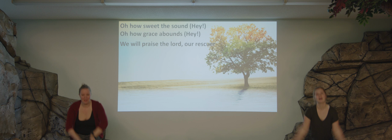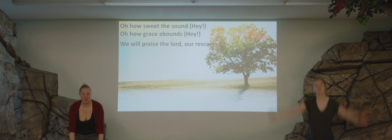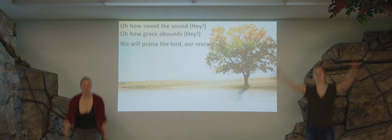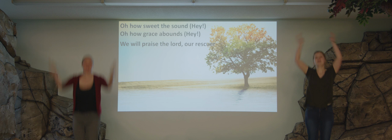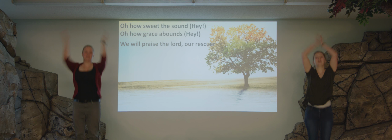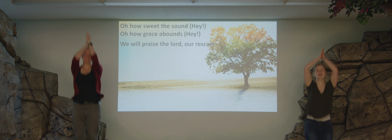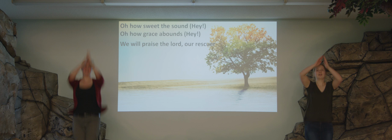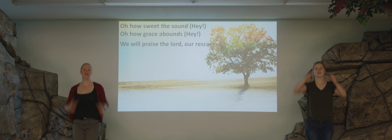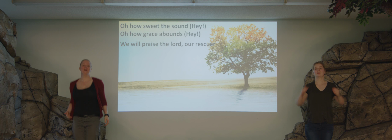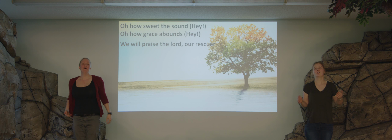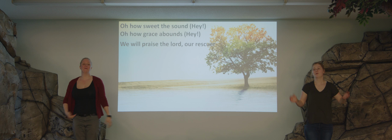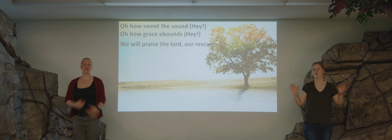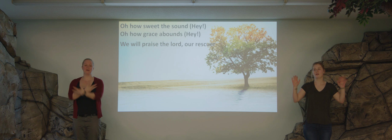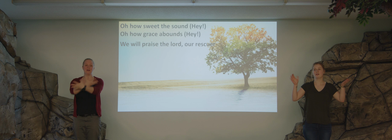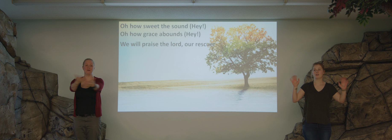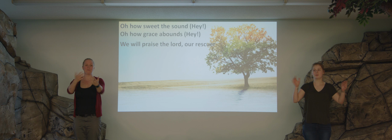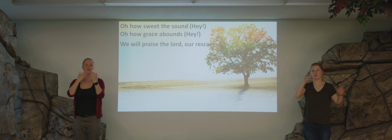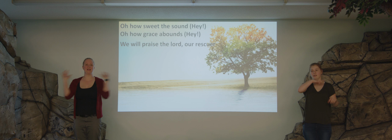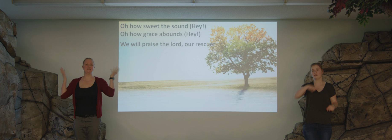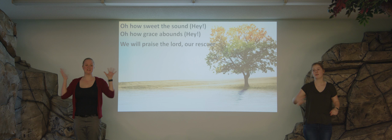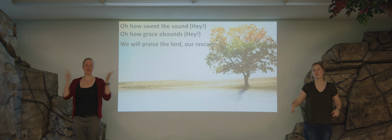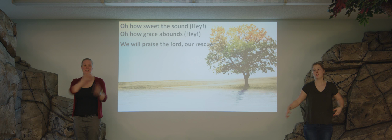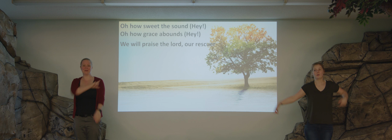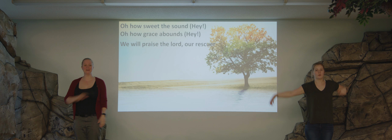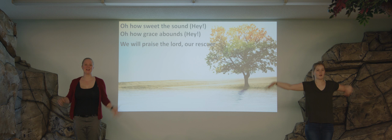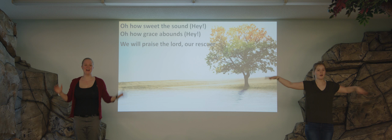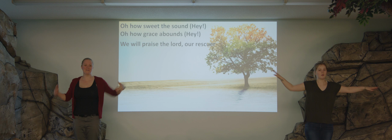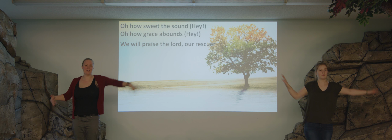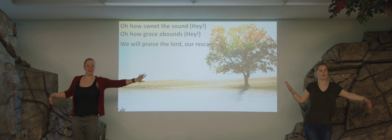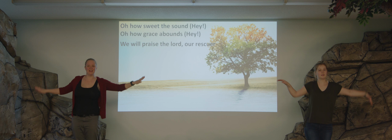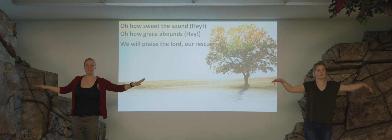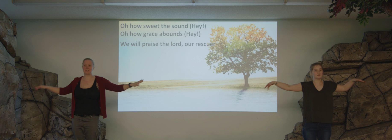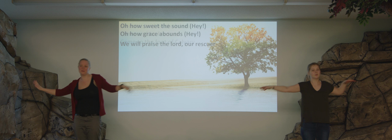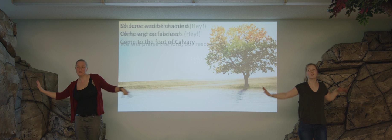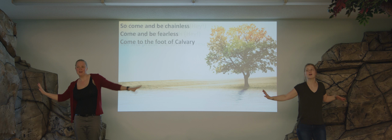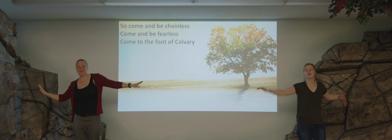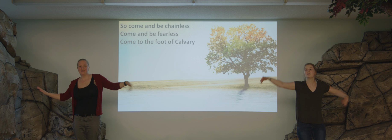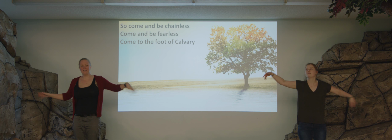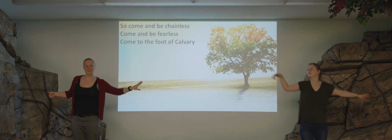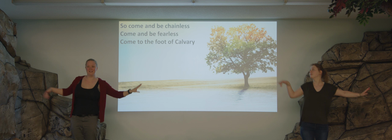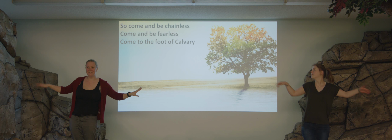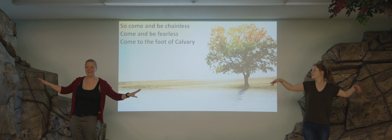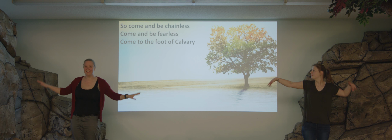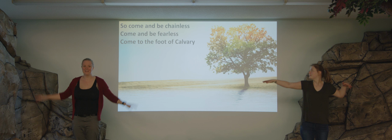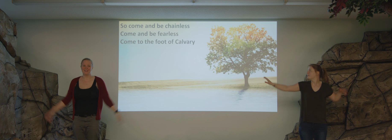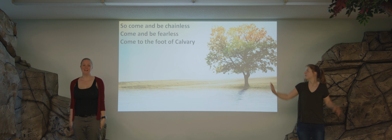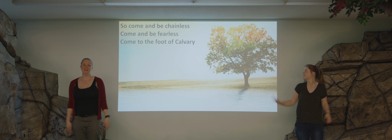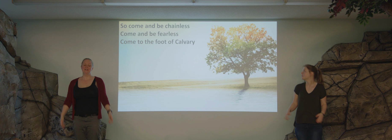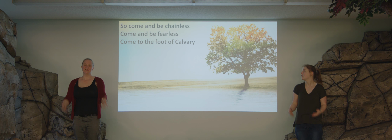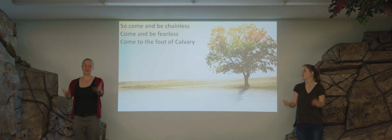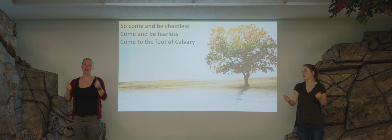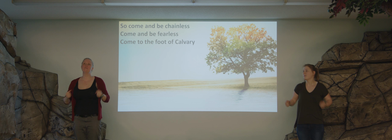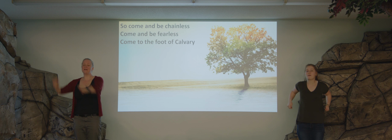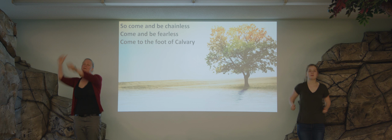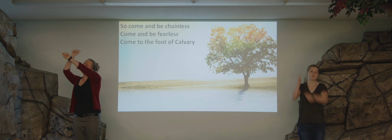God, we will praise the Lord our rescuer. So come and be